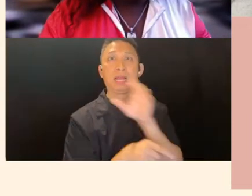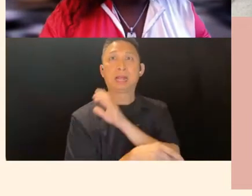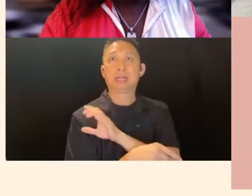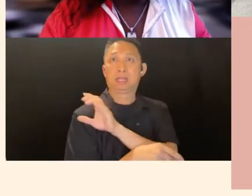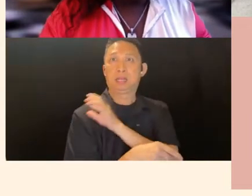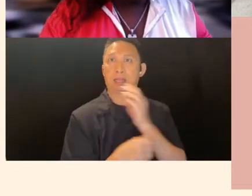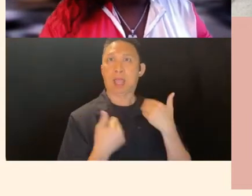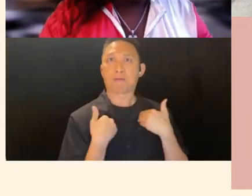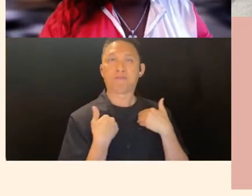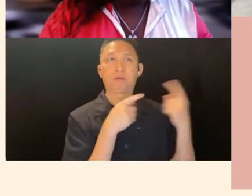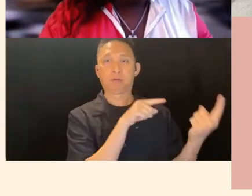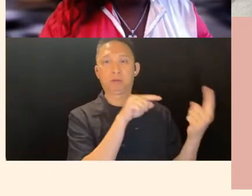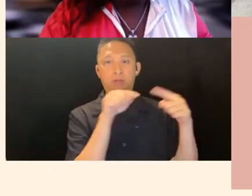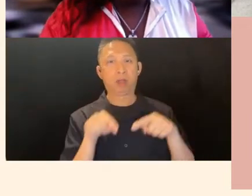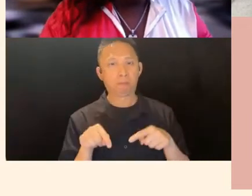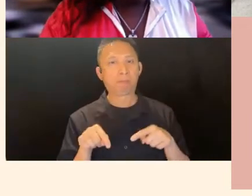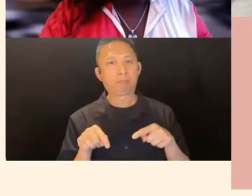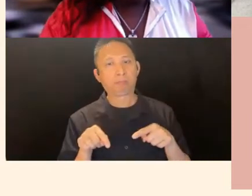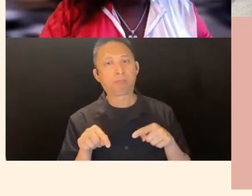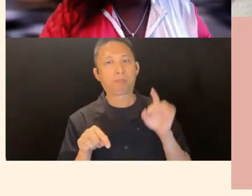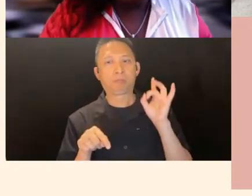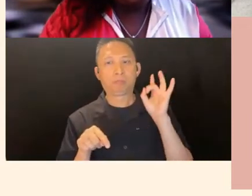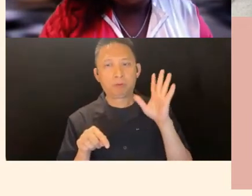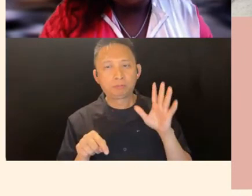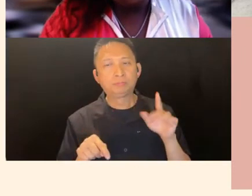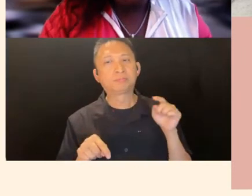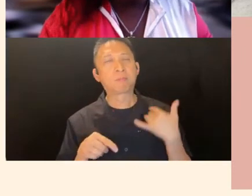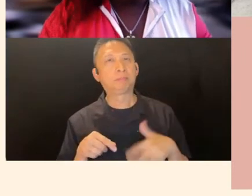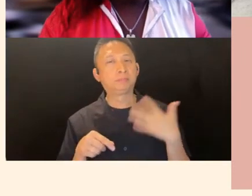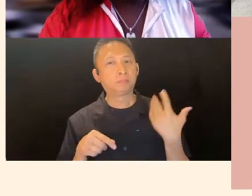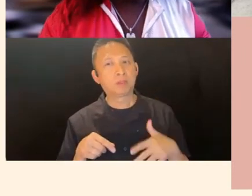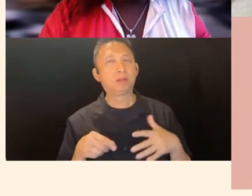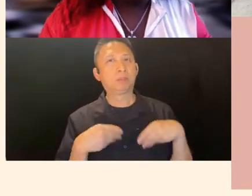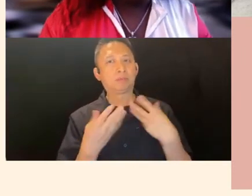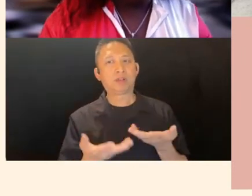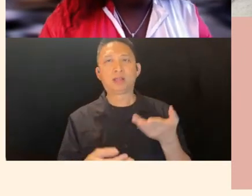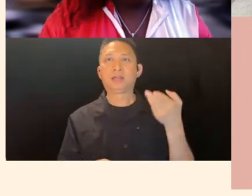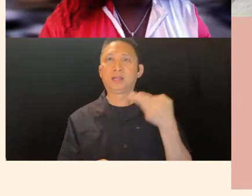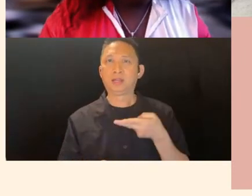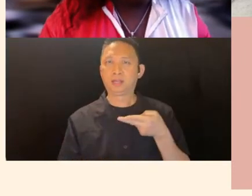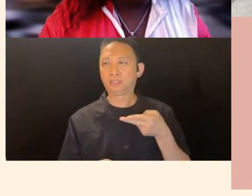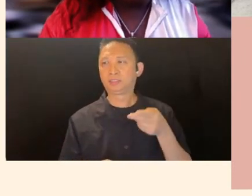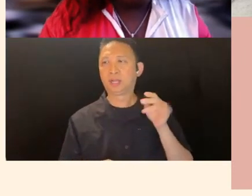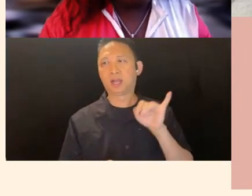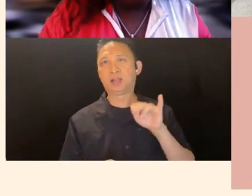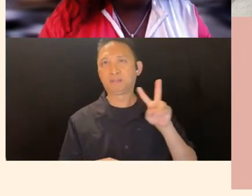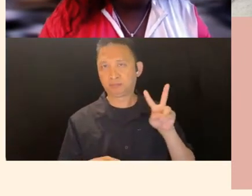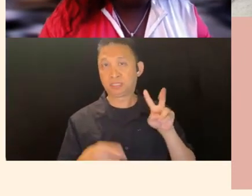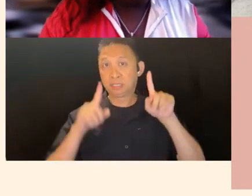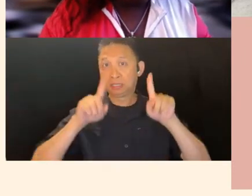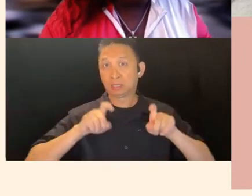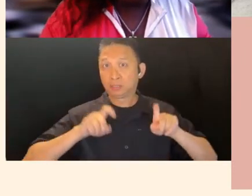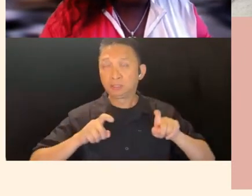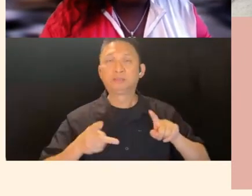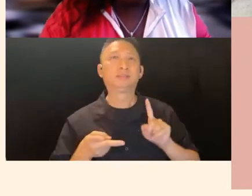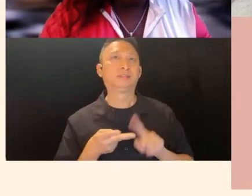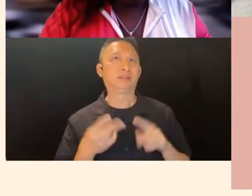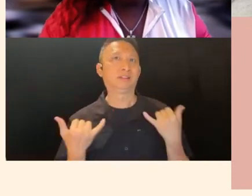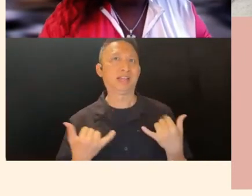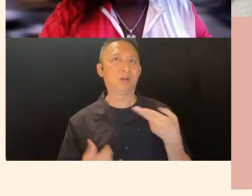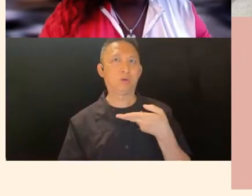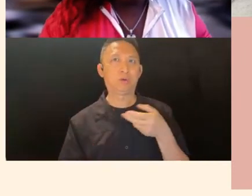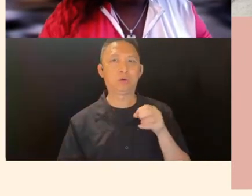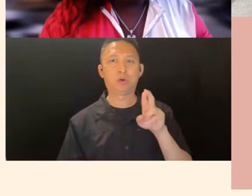do HIV STI testing, but they also do hormone therapy